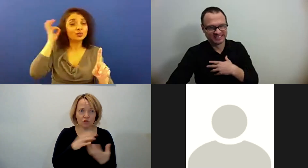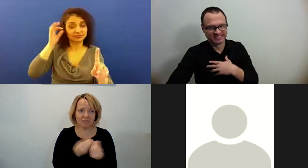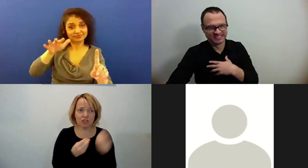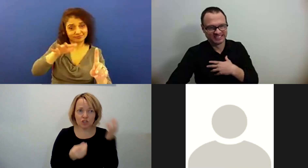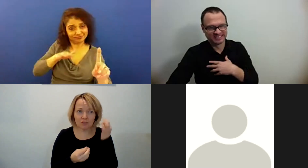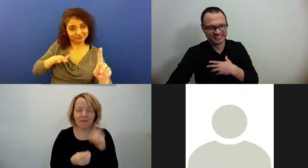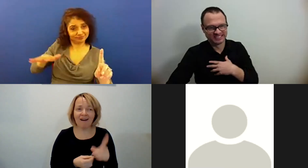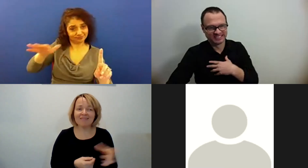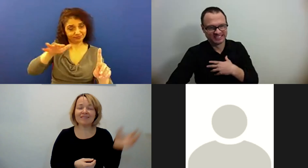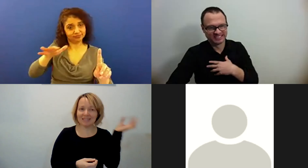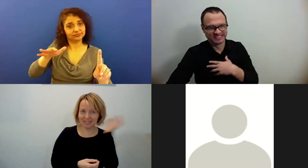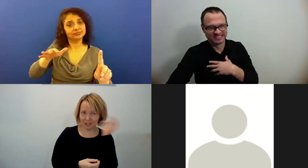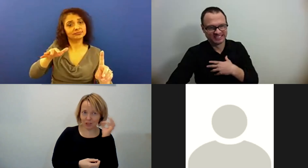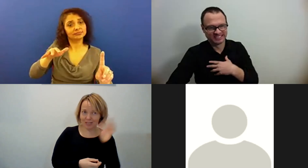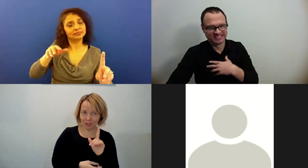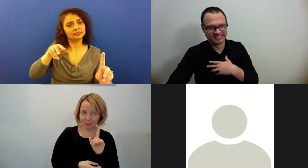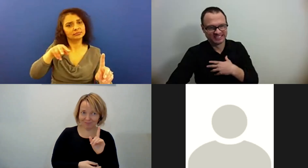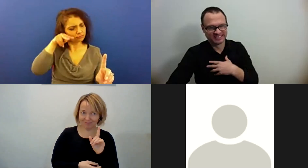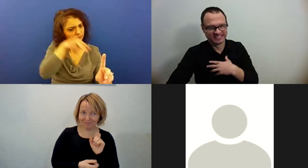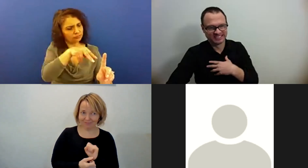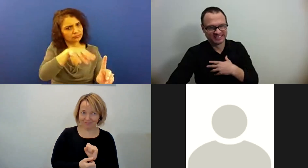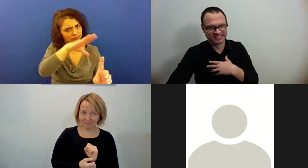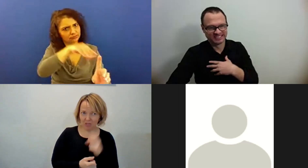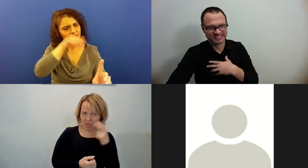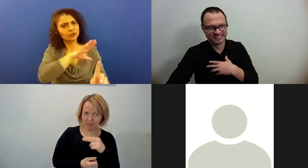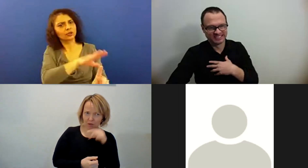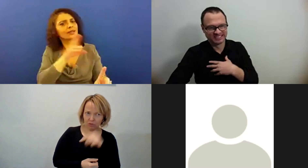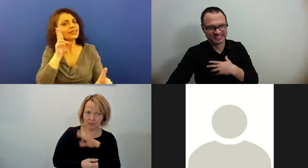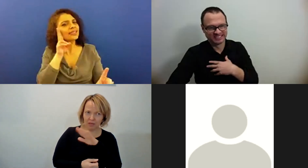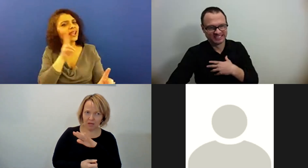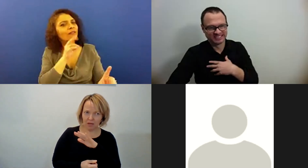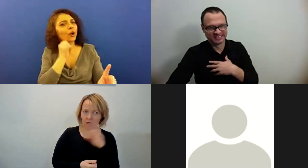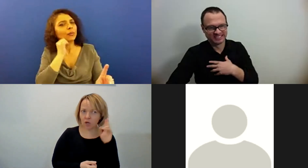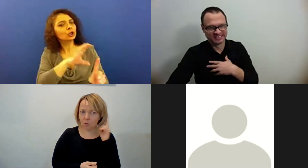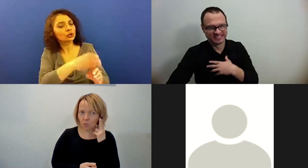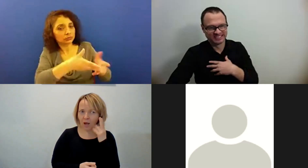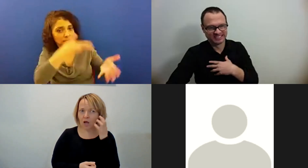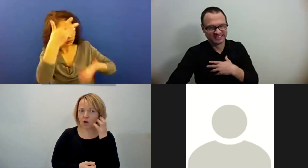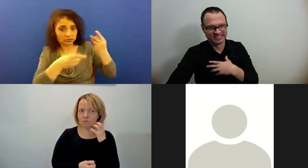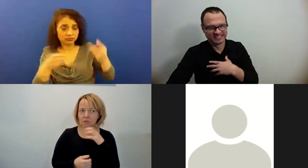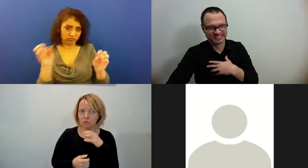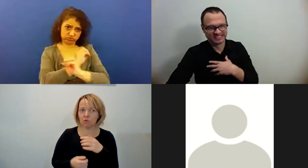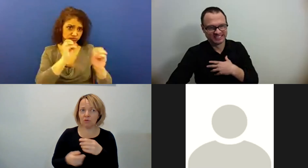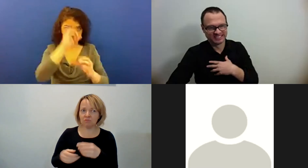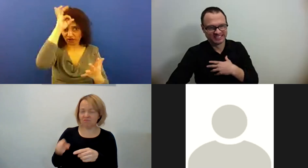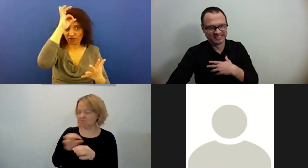Roma get lost from the hearing community, where they're already marginalized, but also from